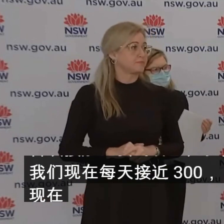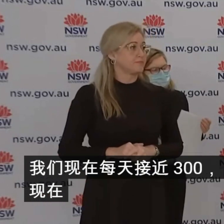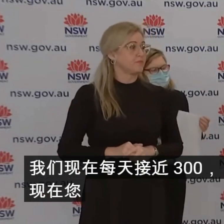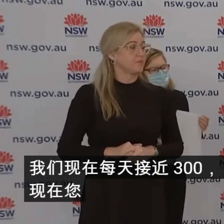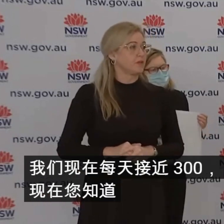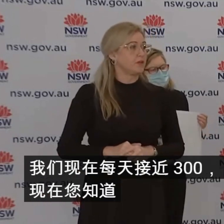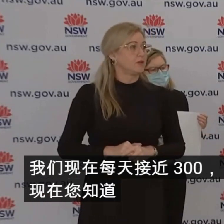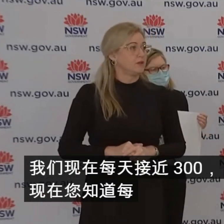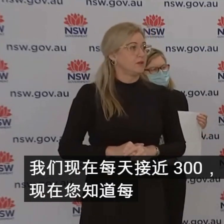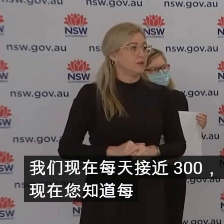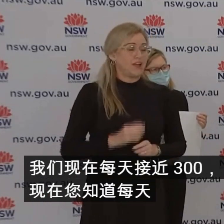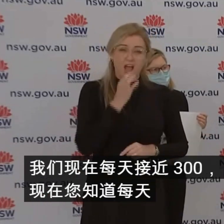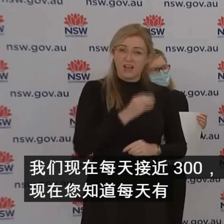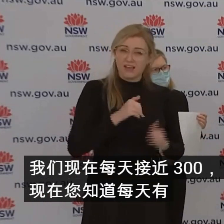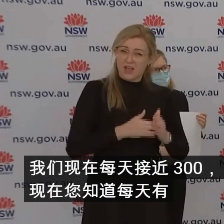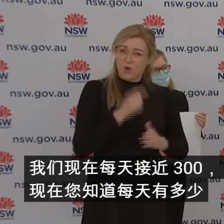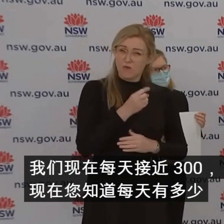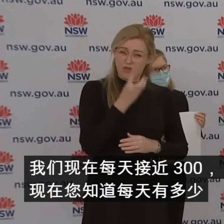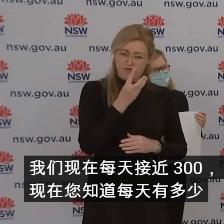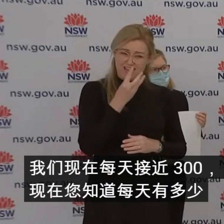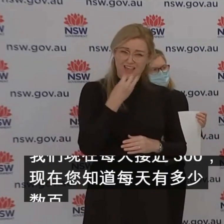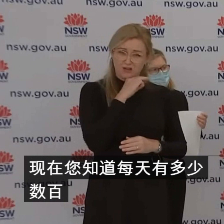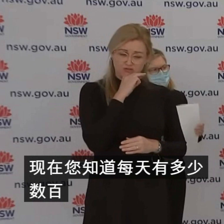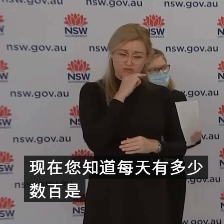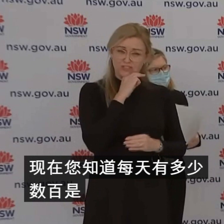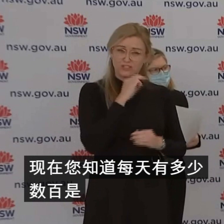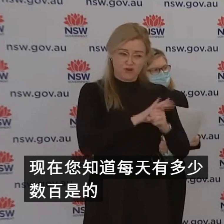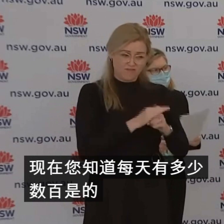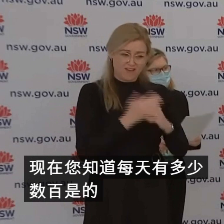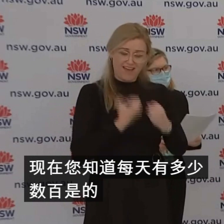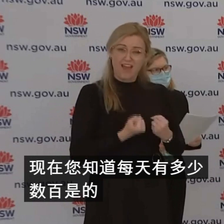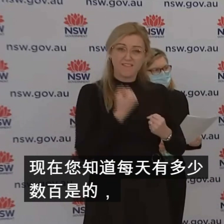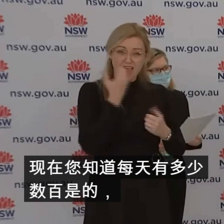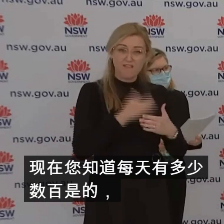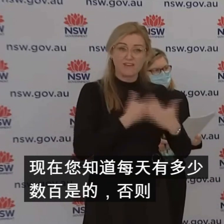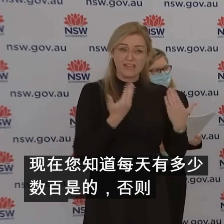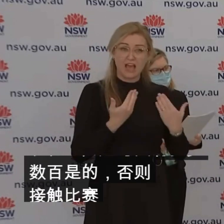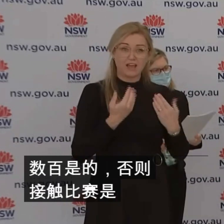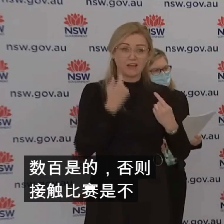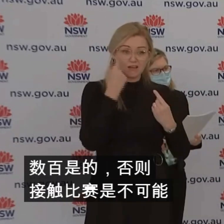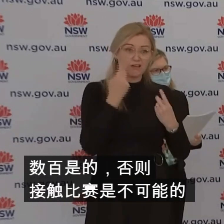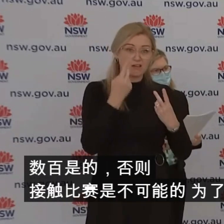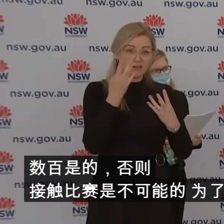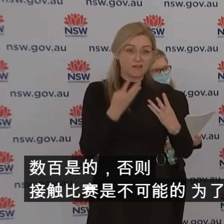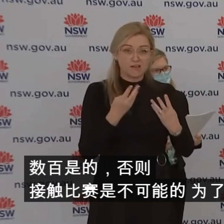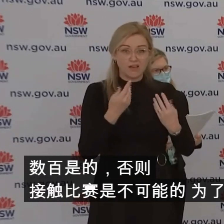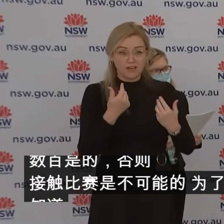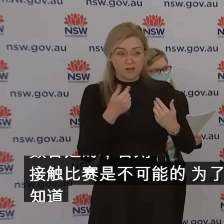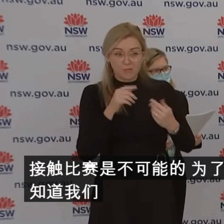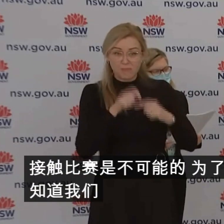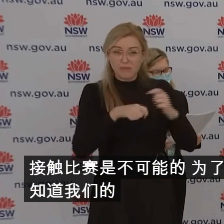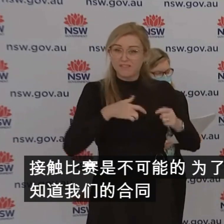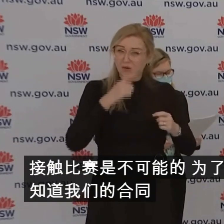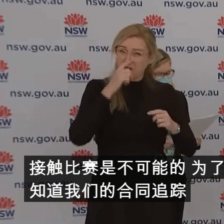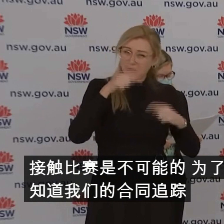300 a day now. You know, at how many hundreds per day before it's impossible for the contact tracers to keep up? Well, look, I